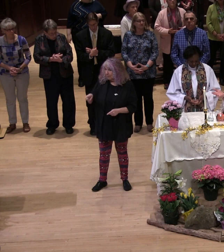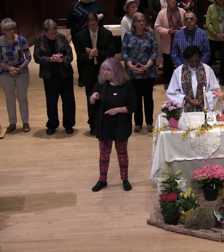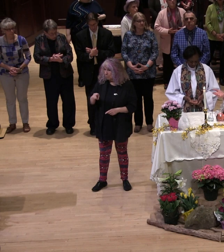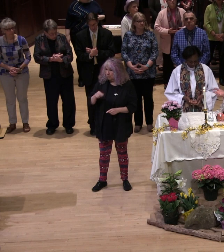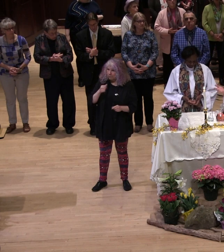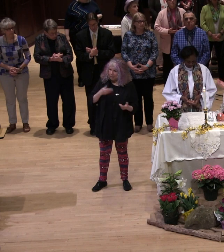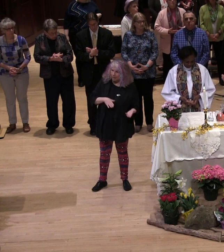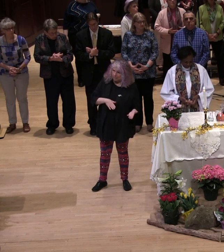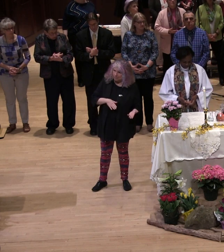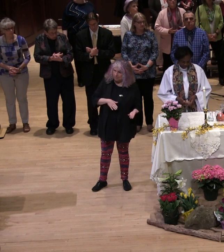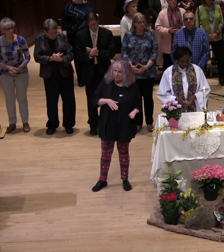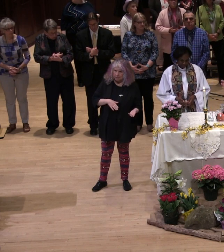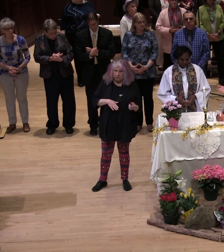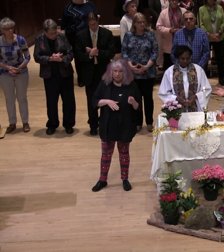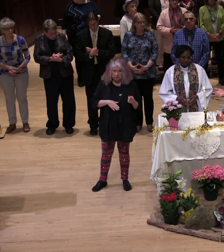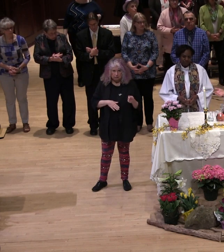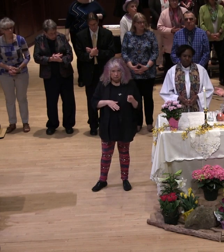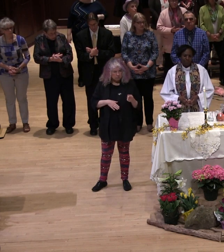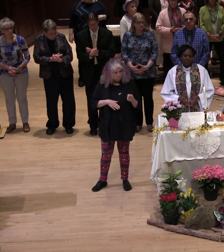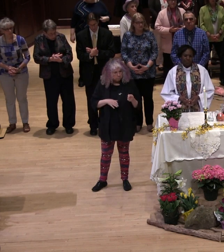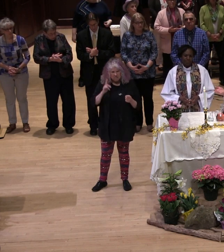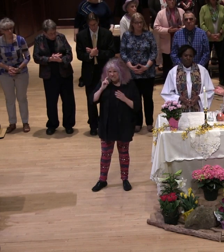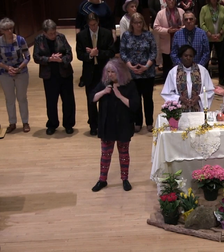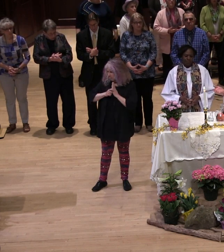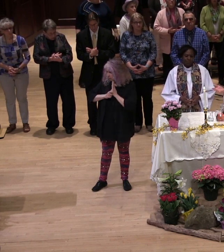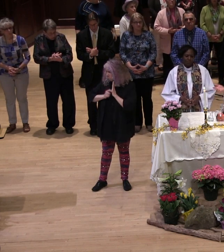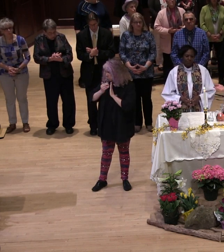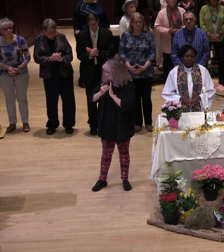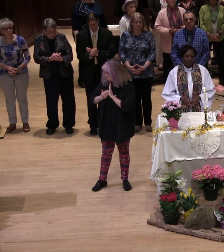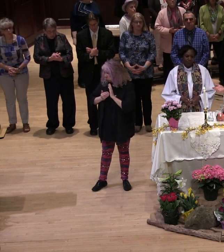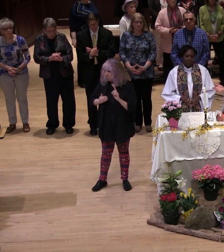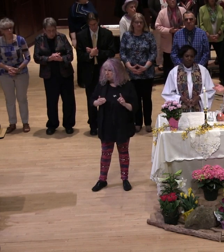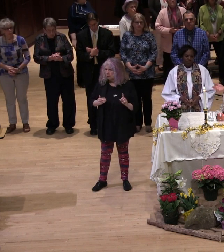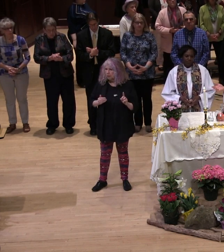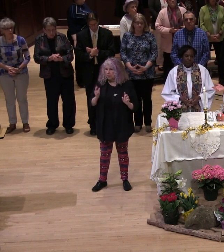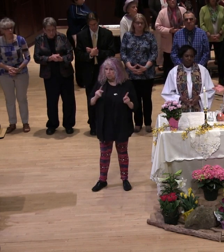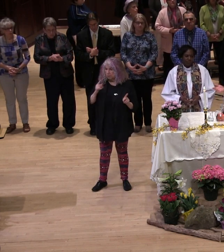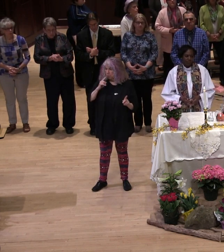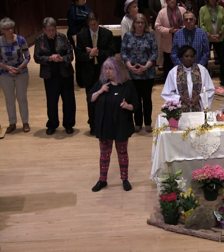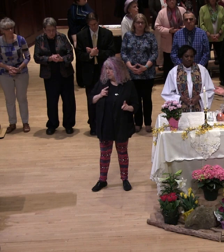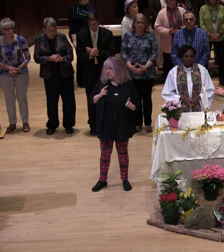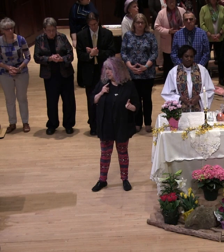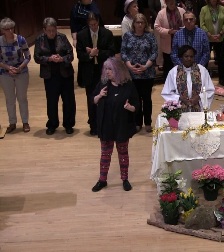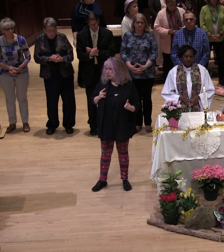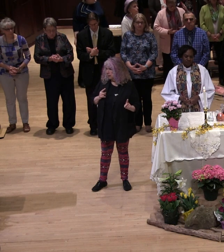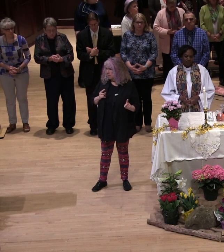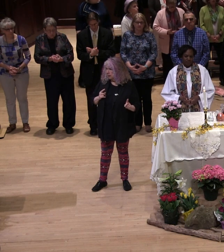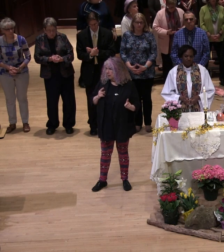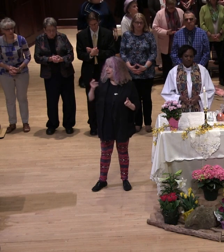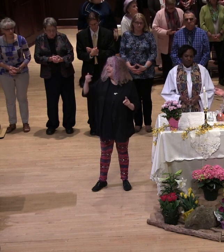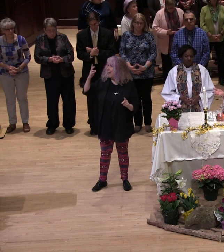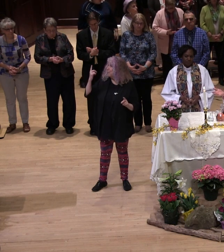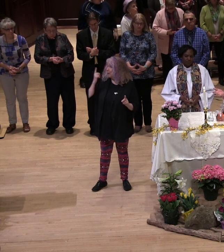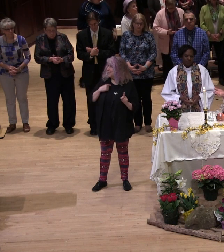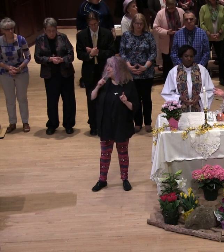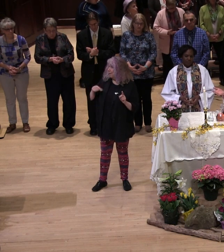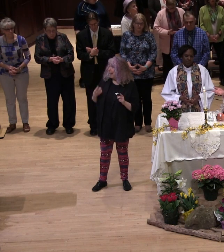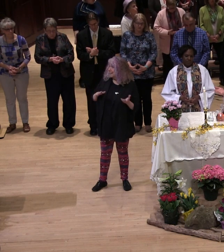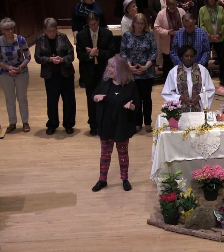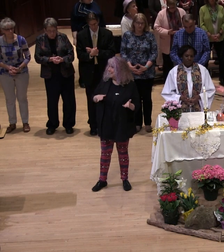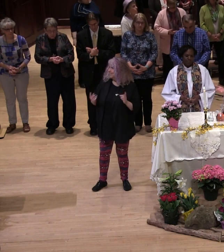died. Ralph Cudum's just lost his brother Jack. And all the people we miss. And God, one day when we